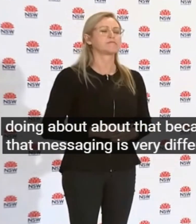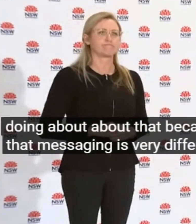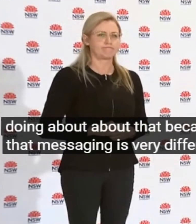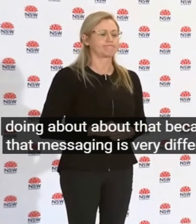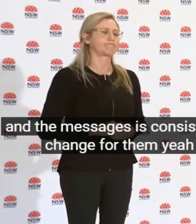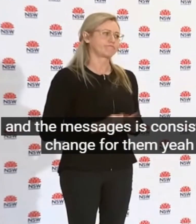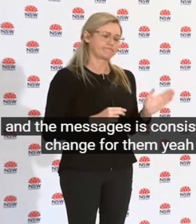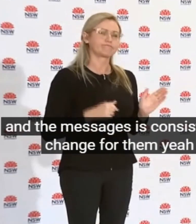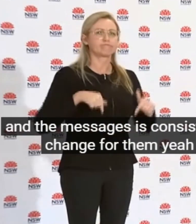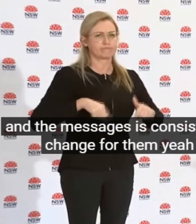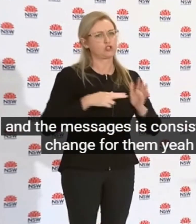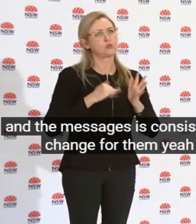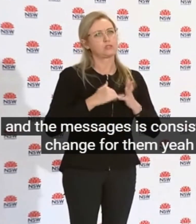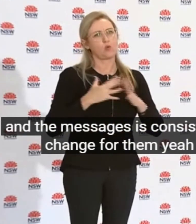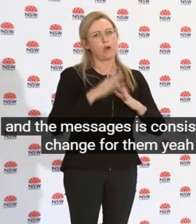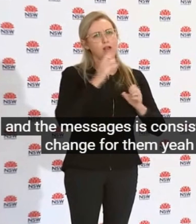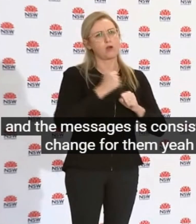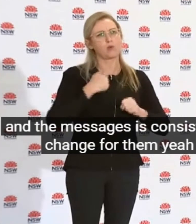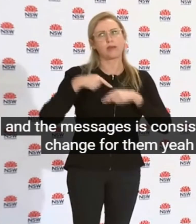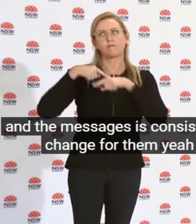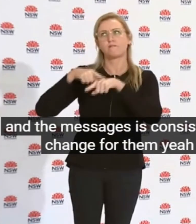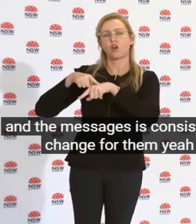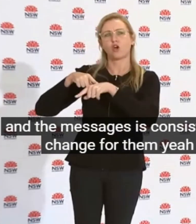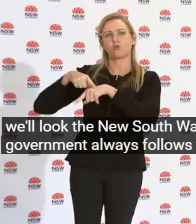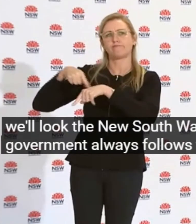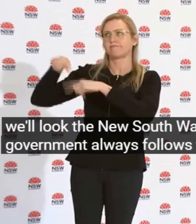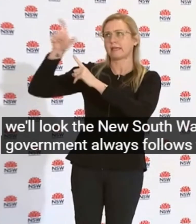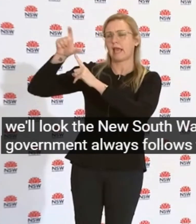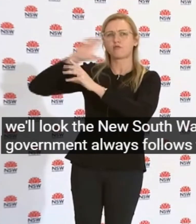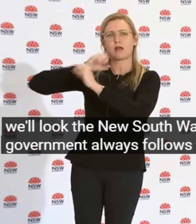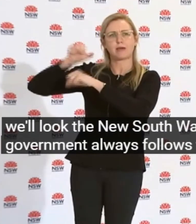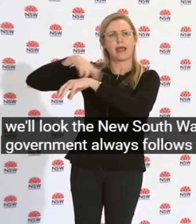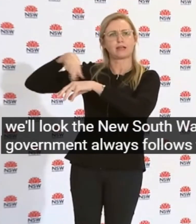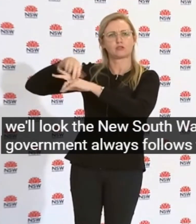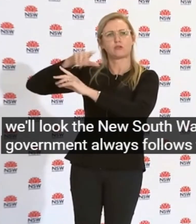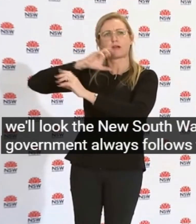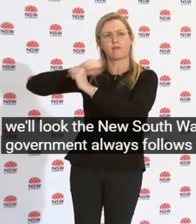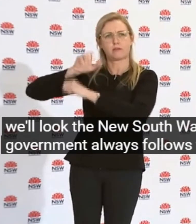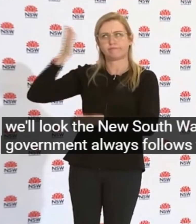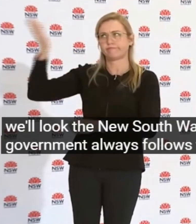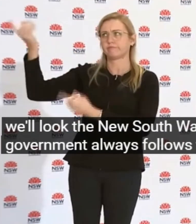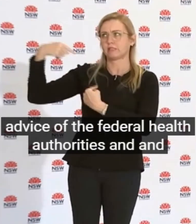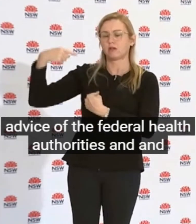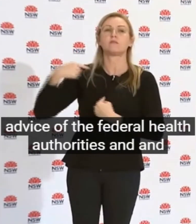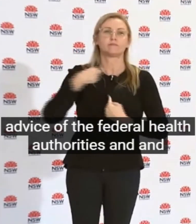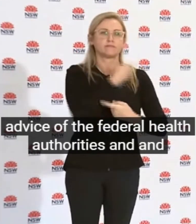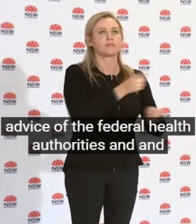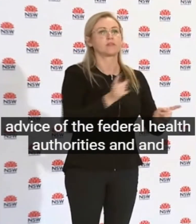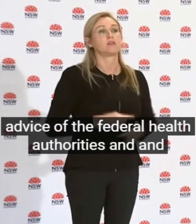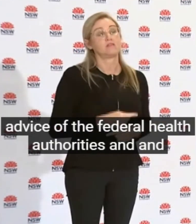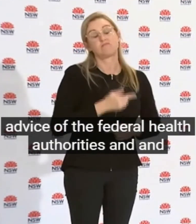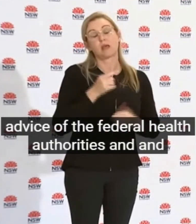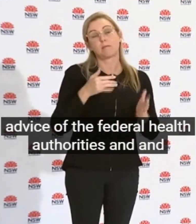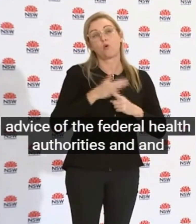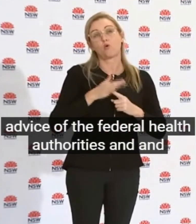follows the advice of the federal health authorities, and of course we ask everybody to follow that health advice.